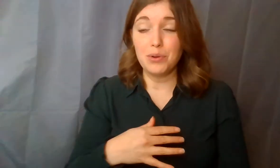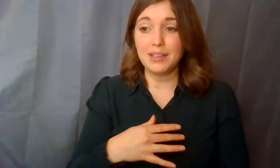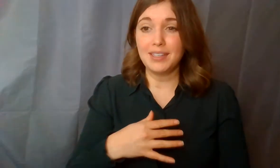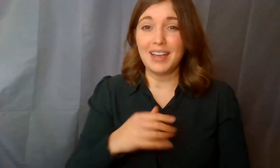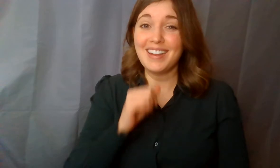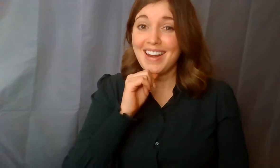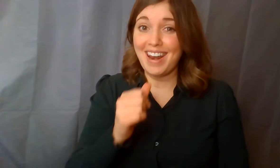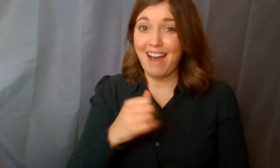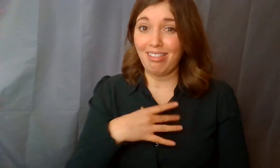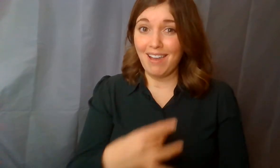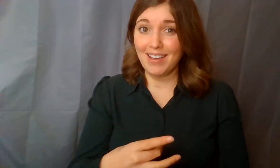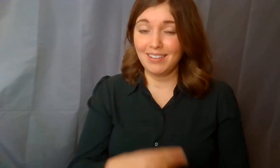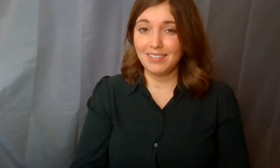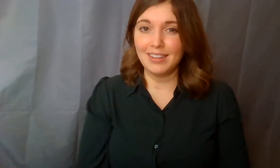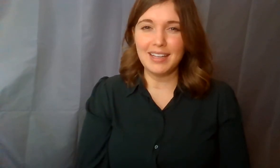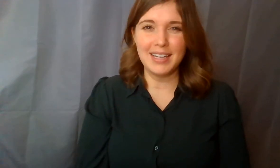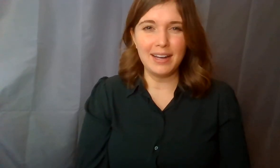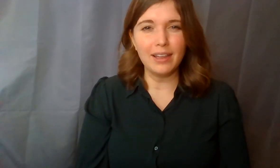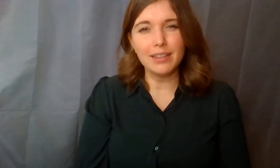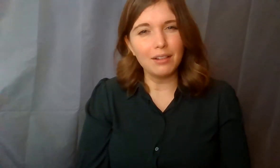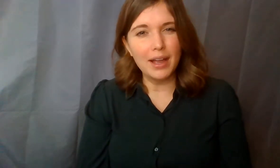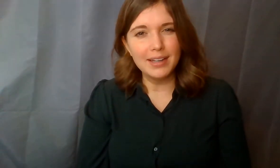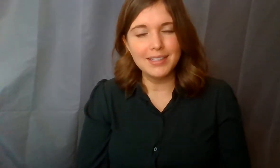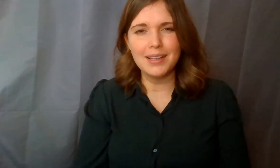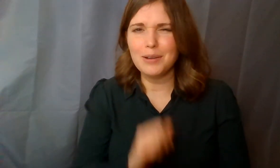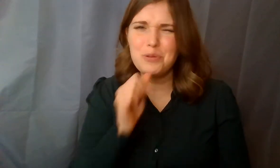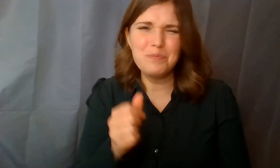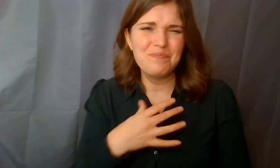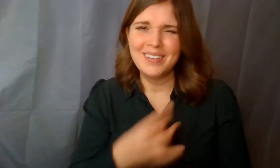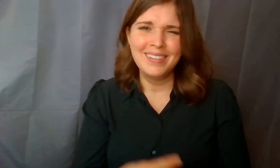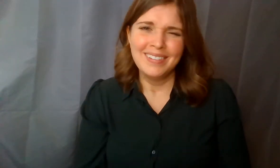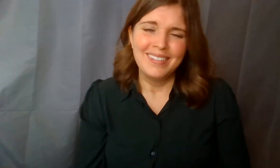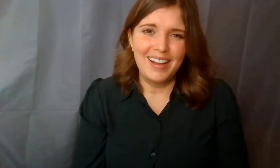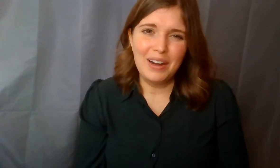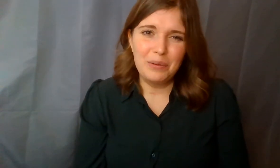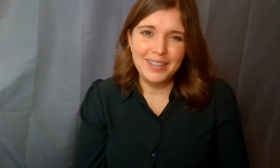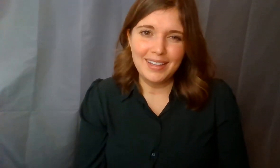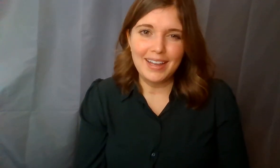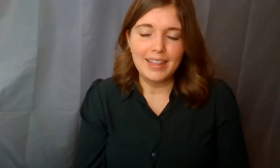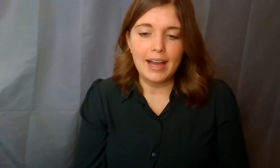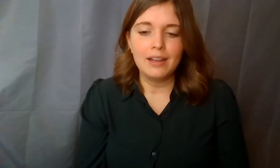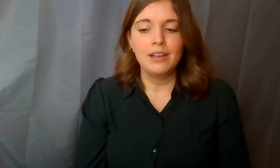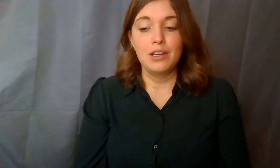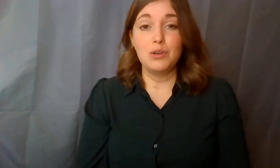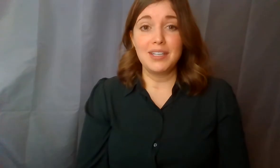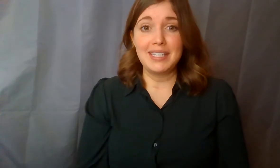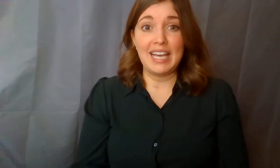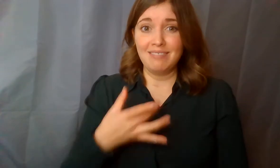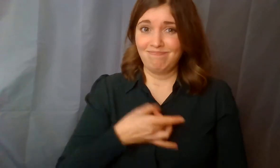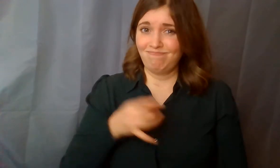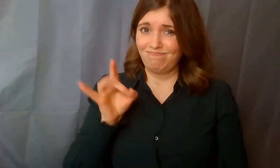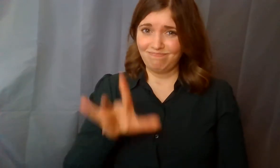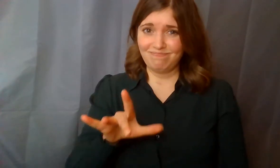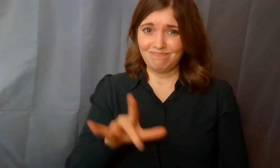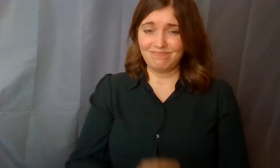can say not like, and that's kind of like the lightest, like, oh, I don't really like that. You can say,